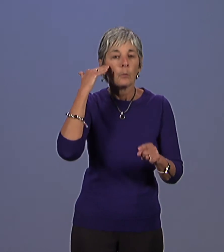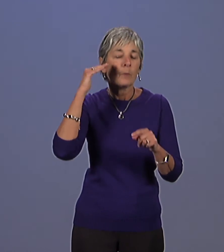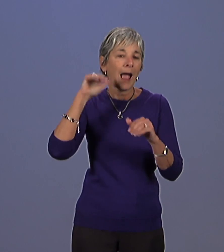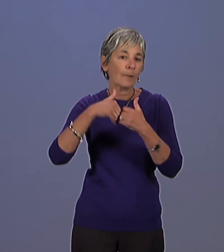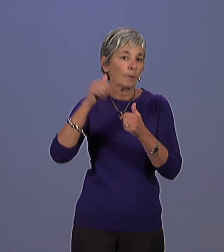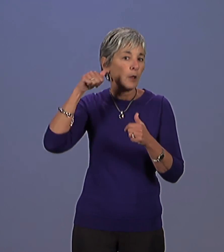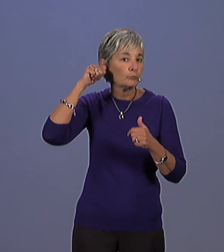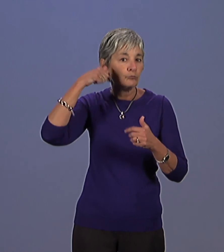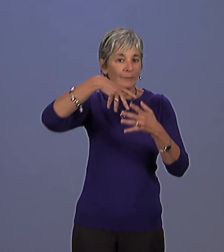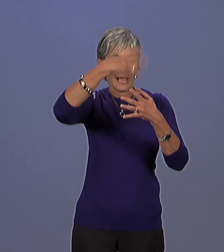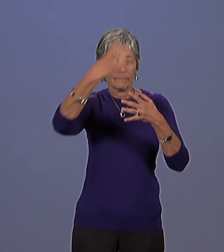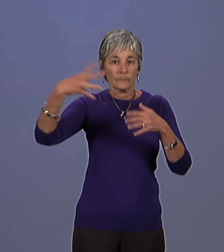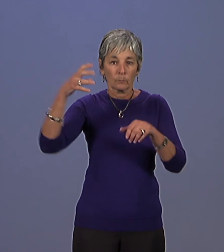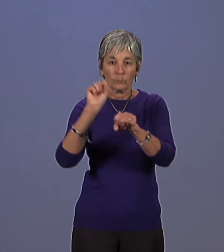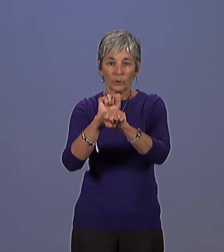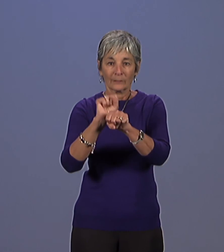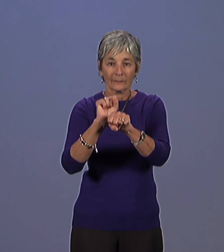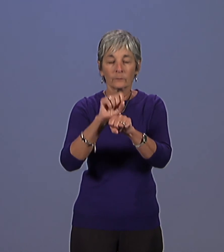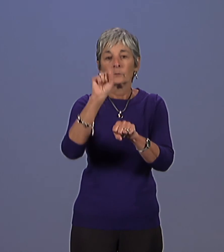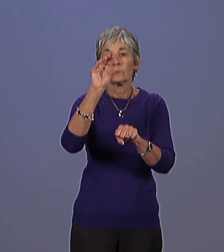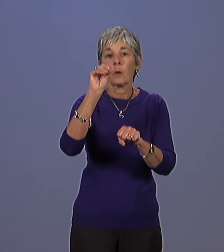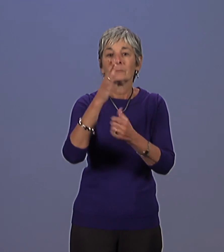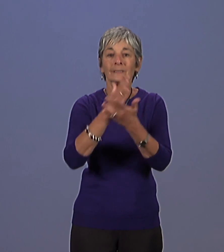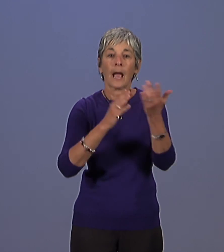You know how an audiogram works.